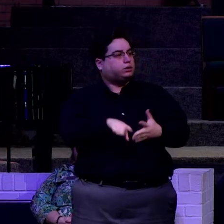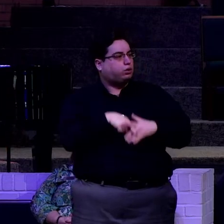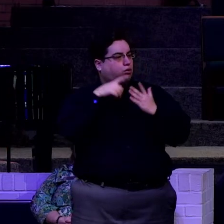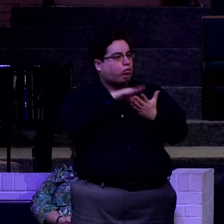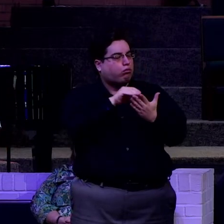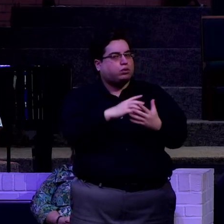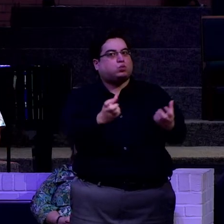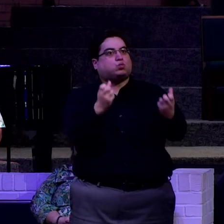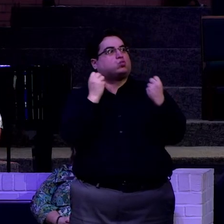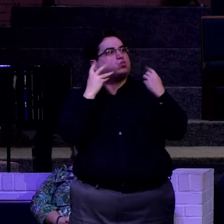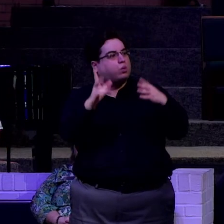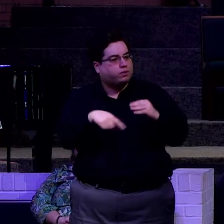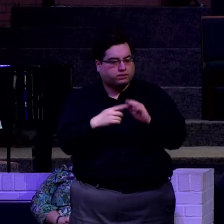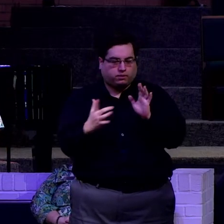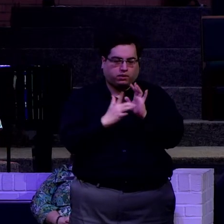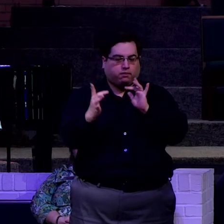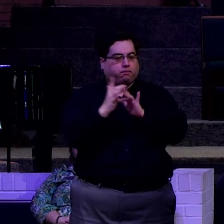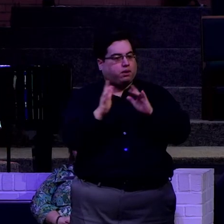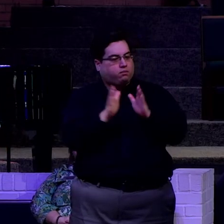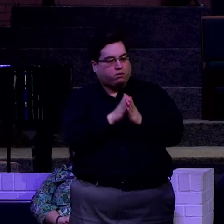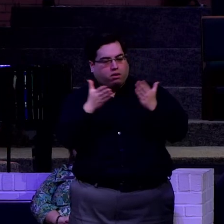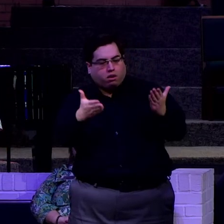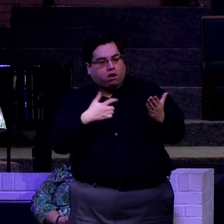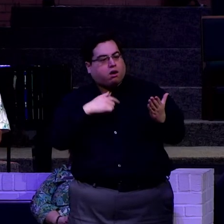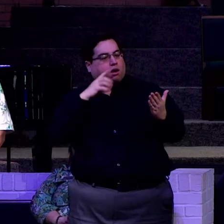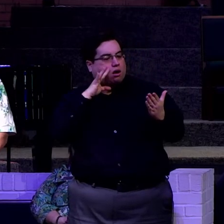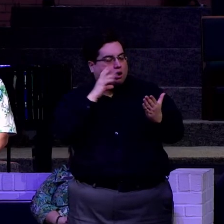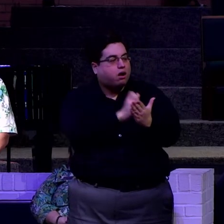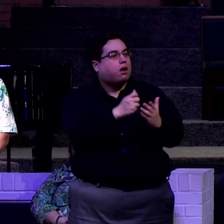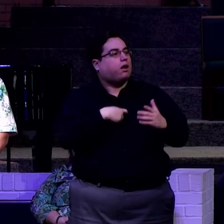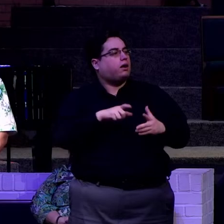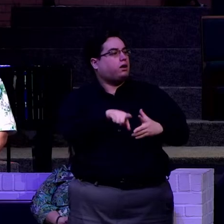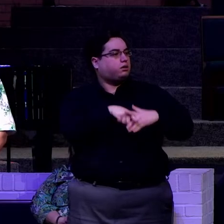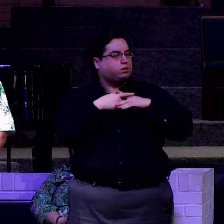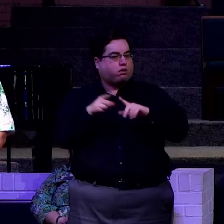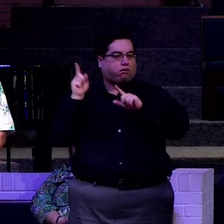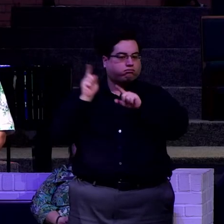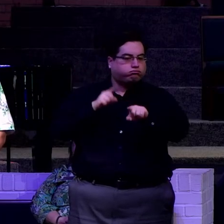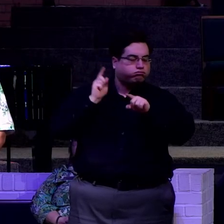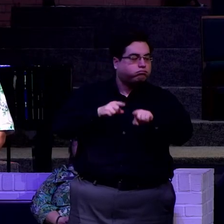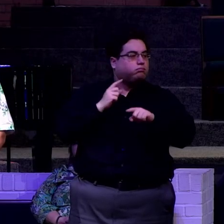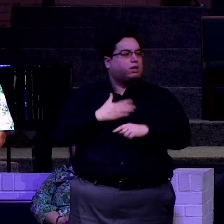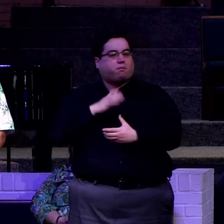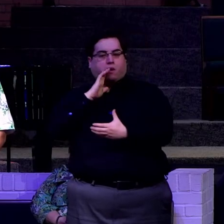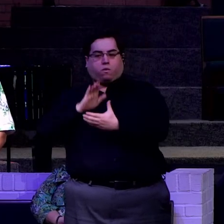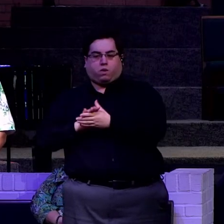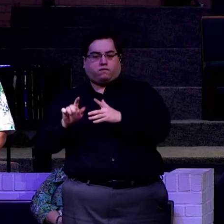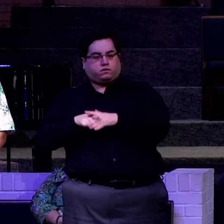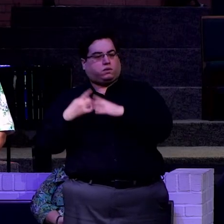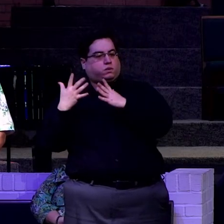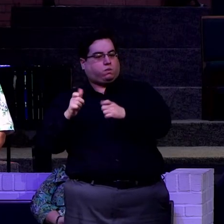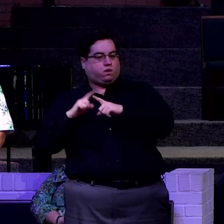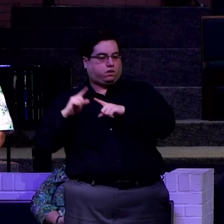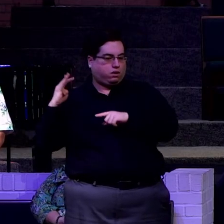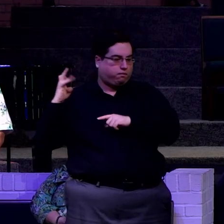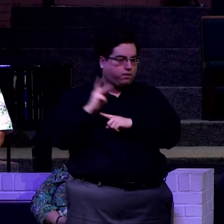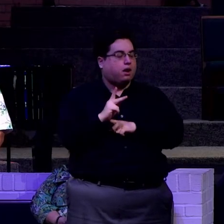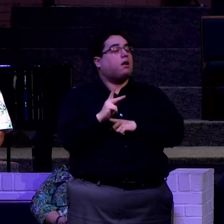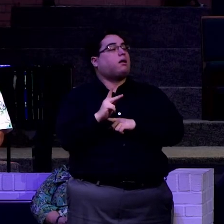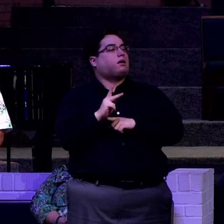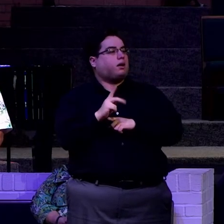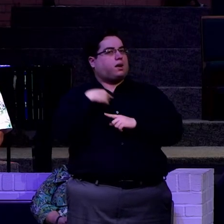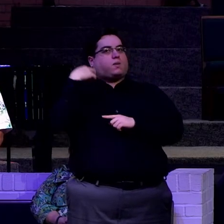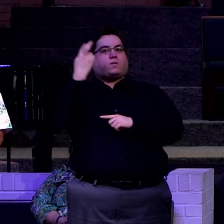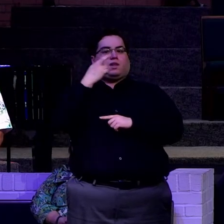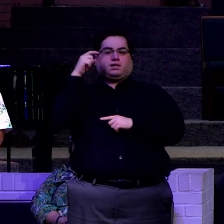so much about the Bible, and I kept coming back. My wife started to feel encouraged to come as well. I then realized this